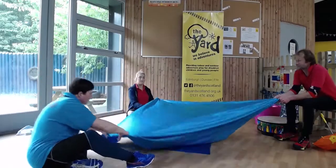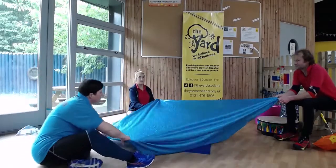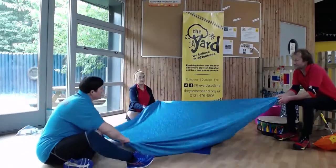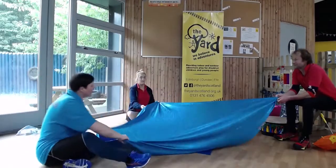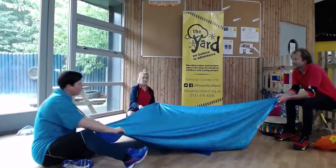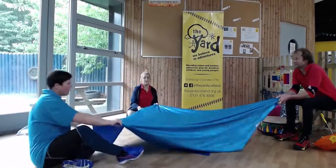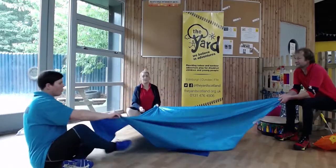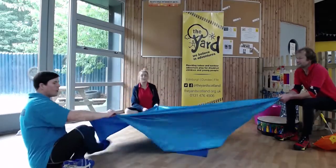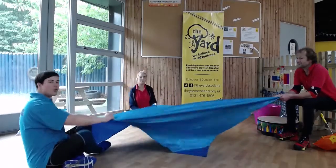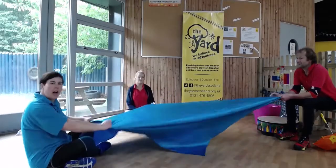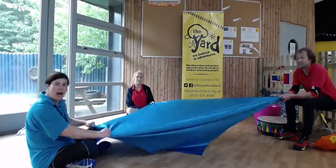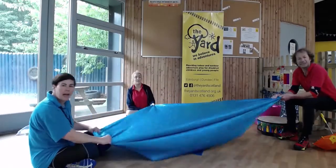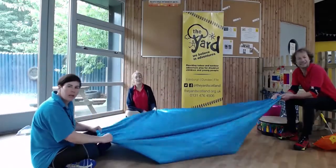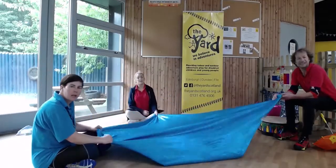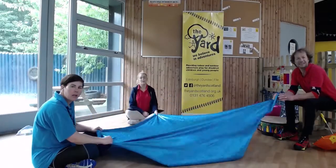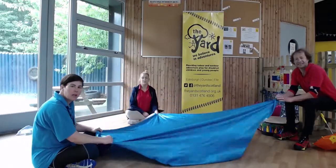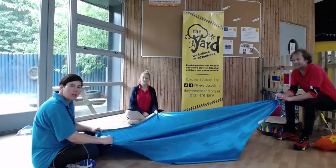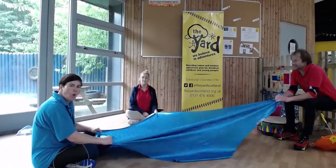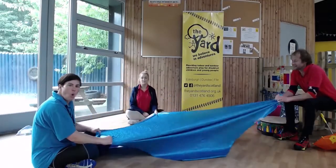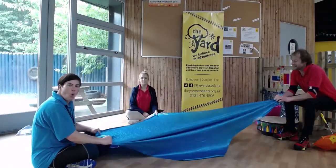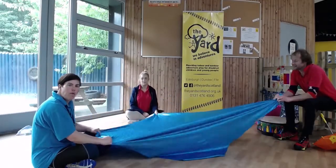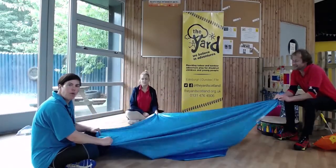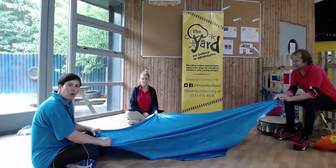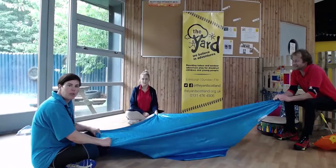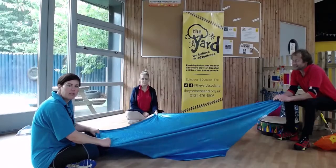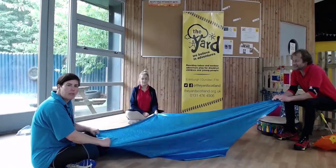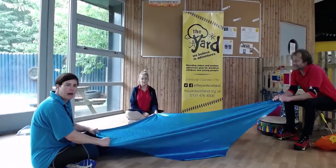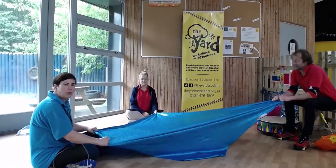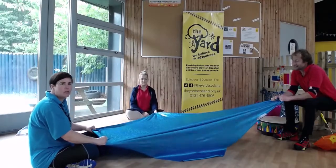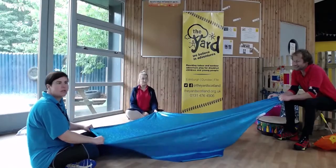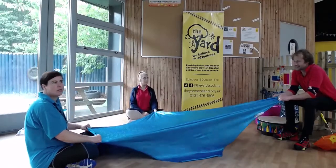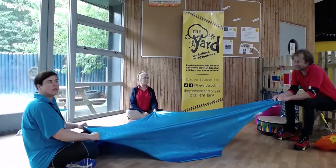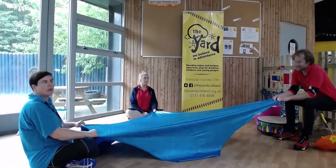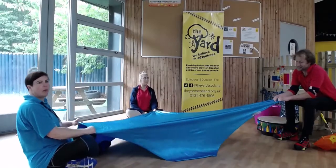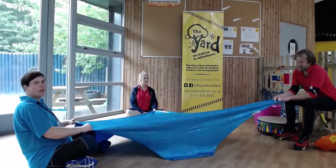What do we think? Will we try forwards and backwards? Are we ready?